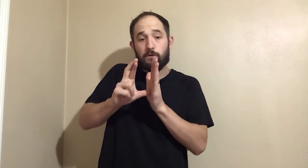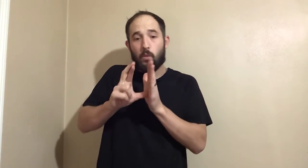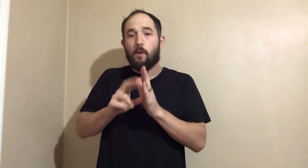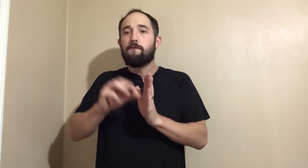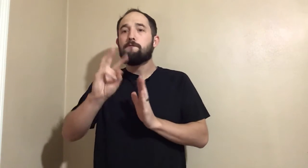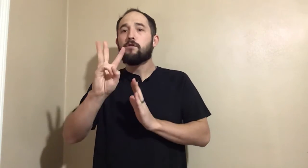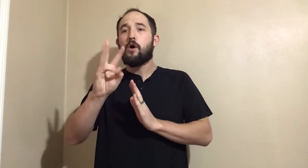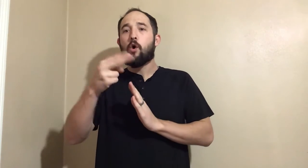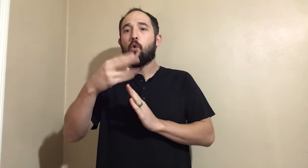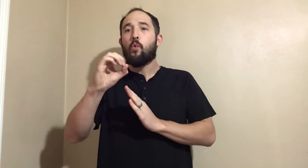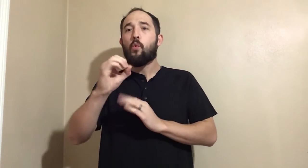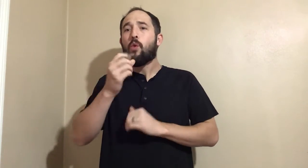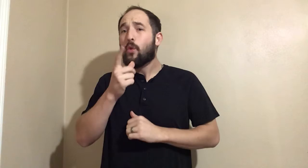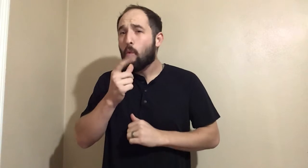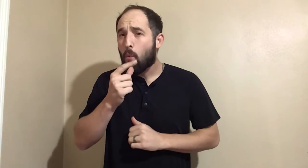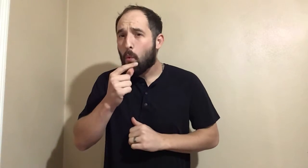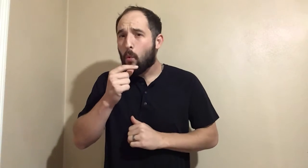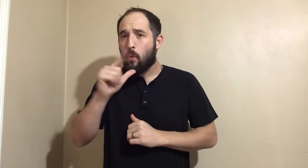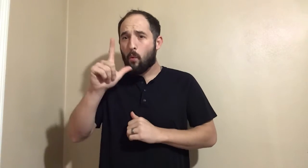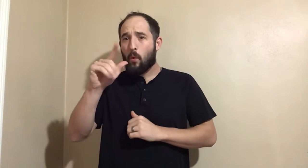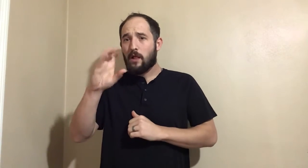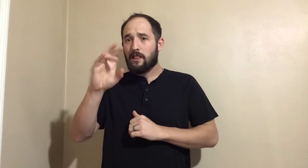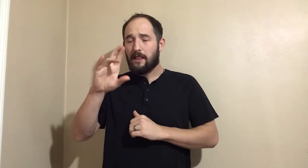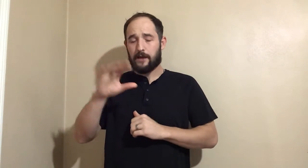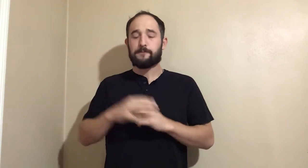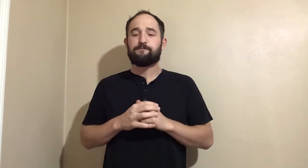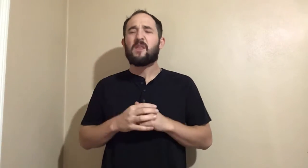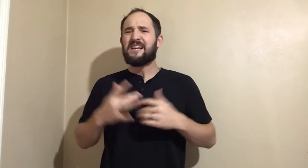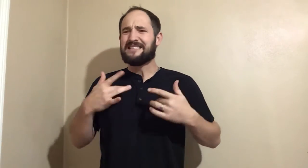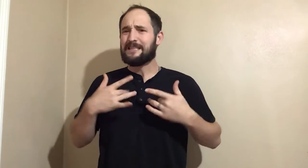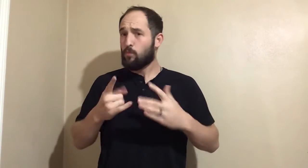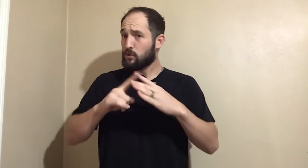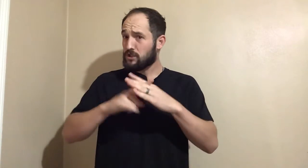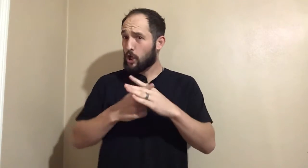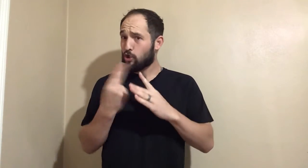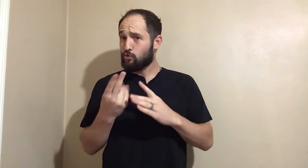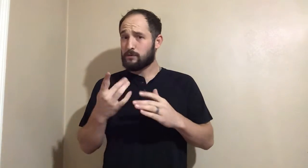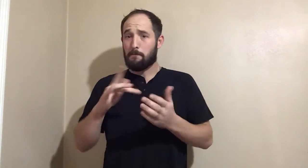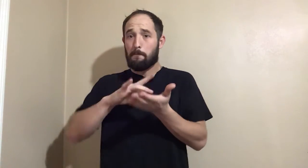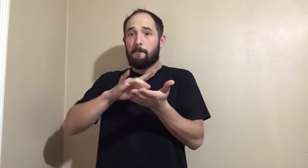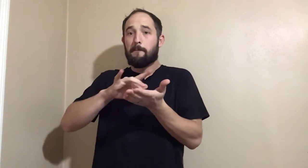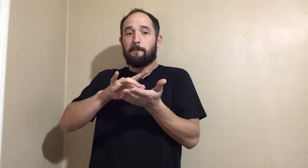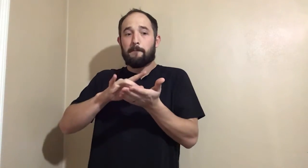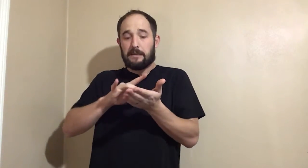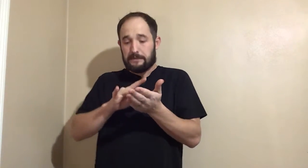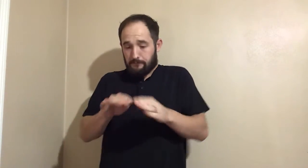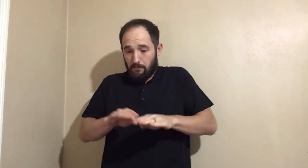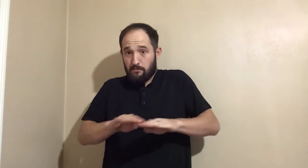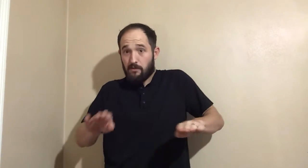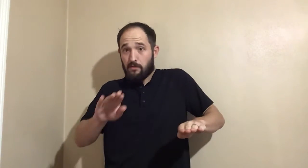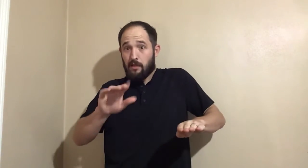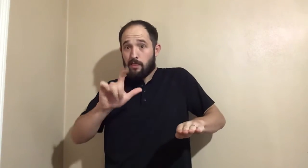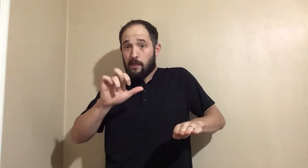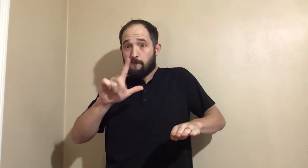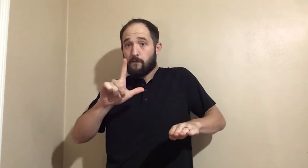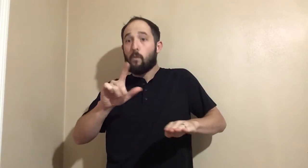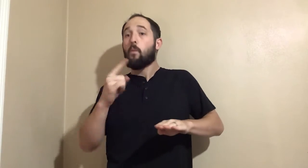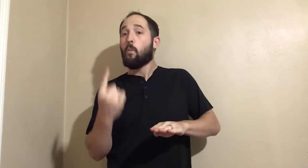ladder. I said usually we start pain medications at the bottom with level 1, but in